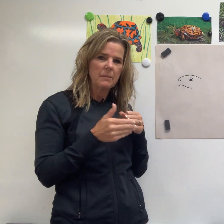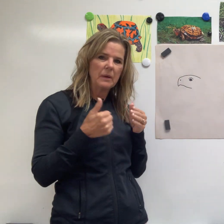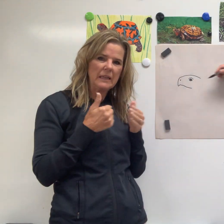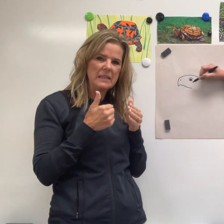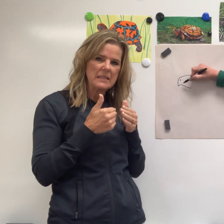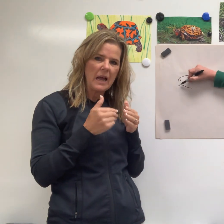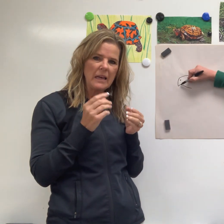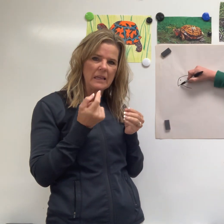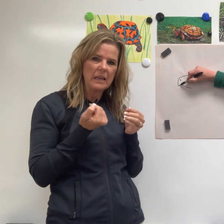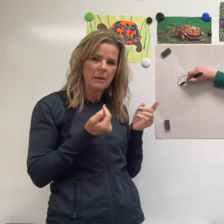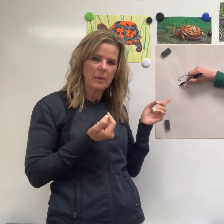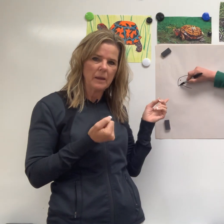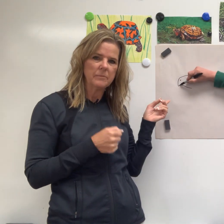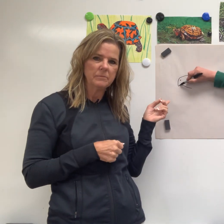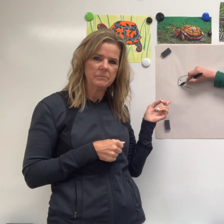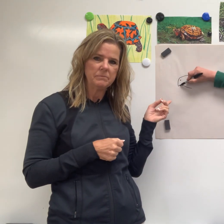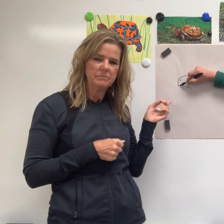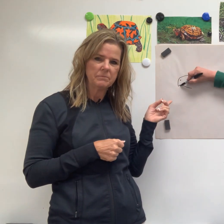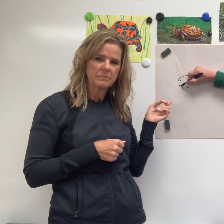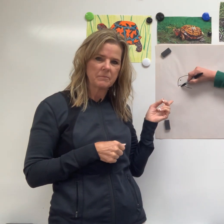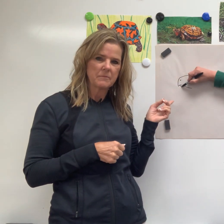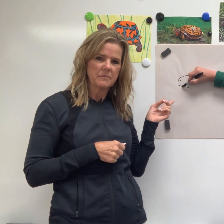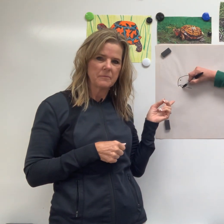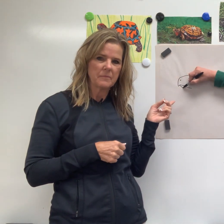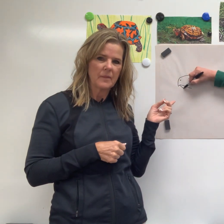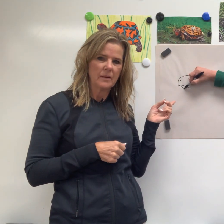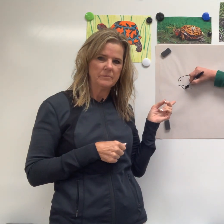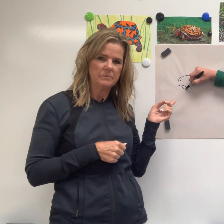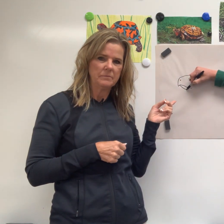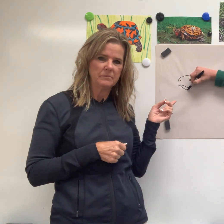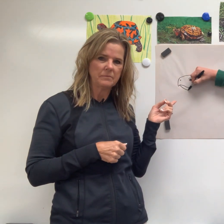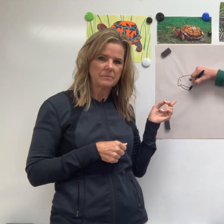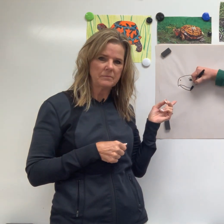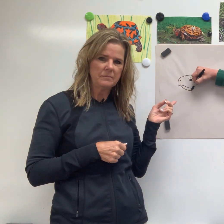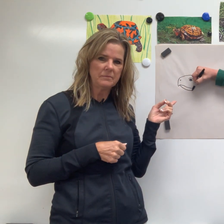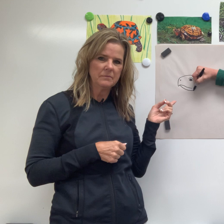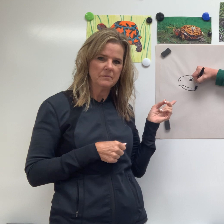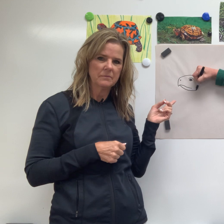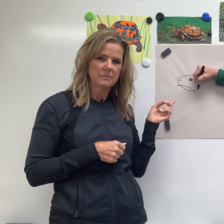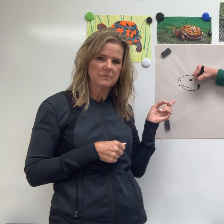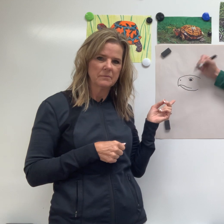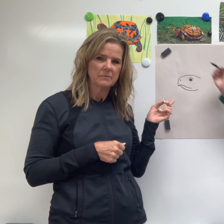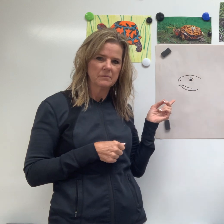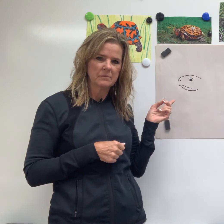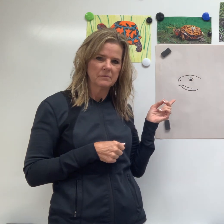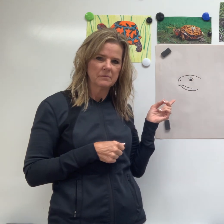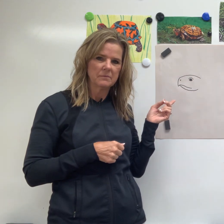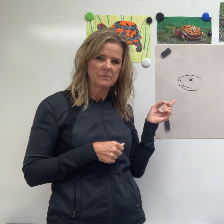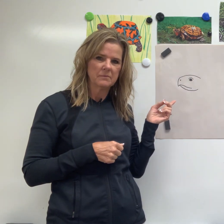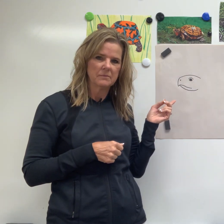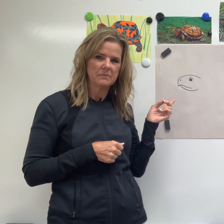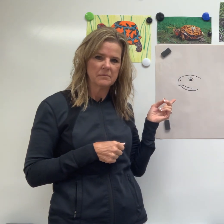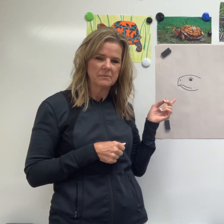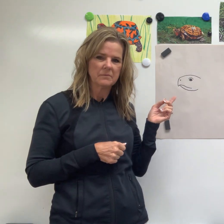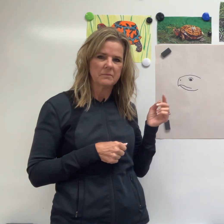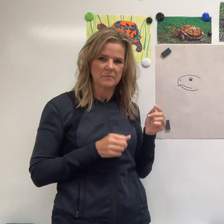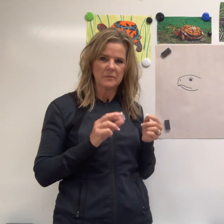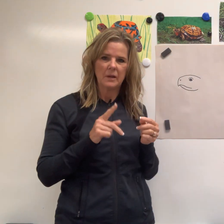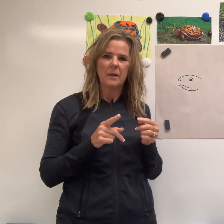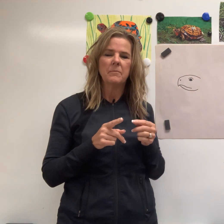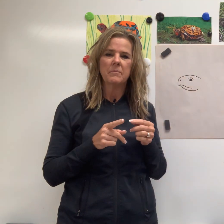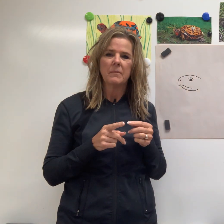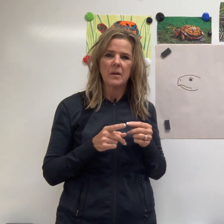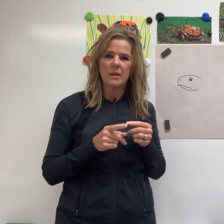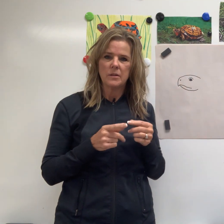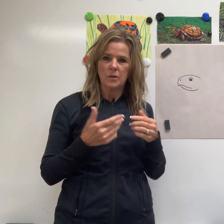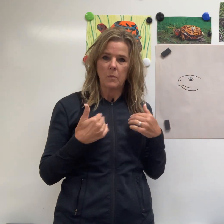little bit. I'm going to make a curve that follows that mouth, and it's going to curve just a little bit behind it, okay?